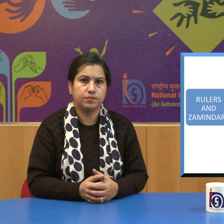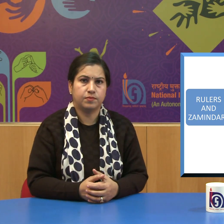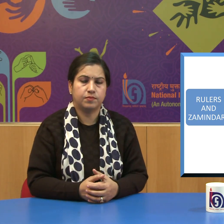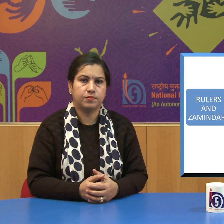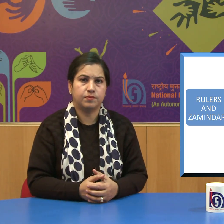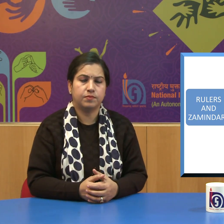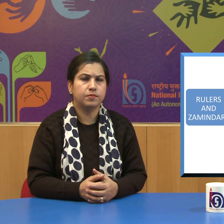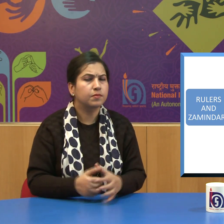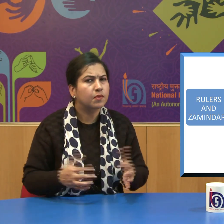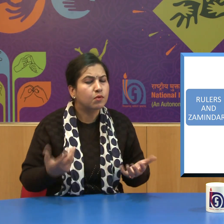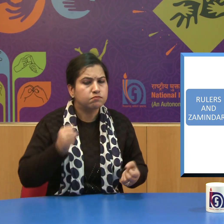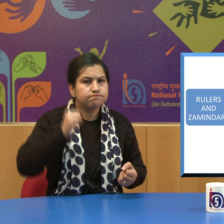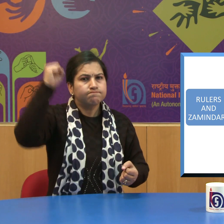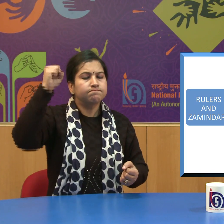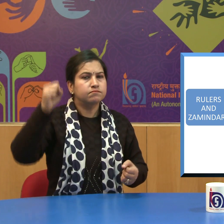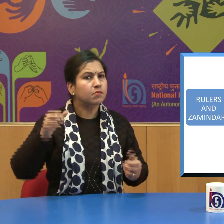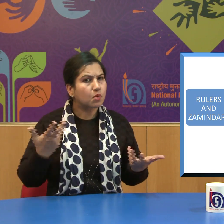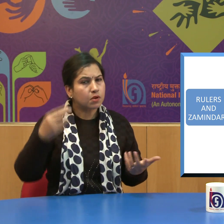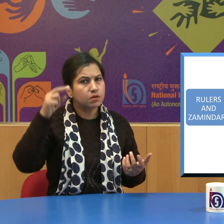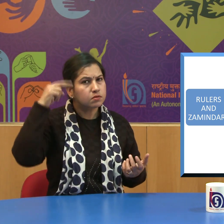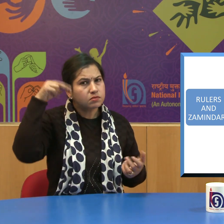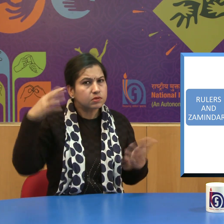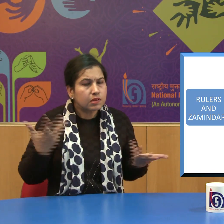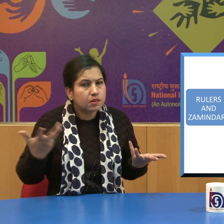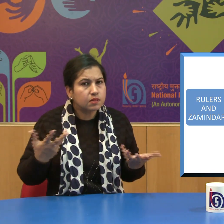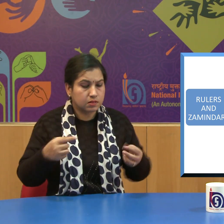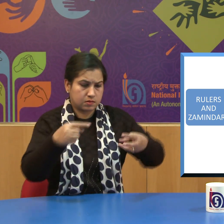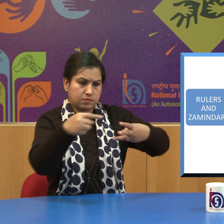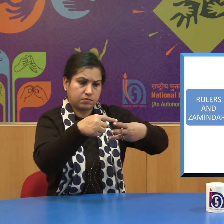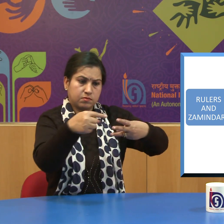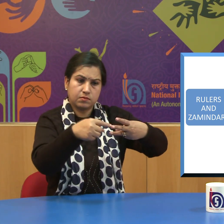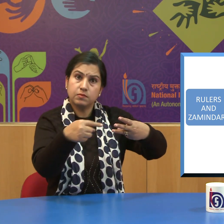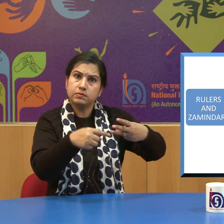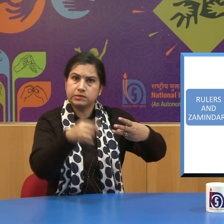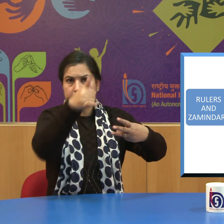The cause of rebellions by all these groups was the same.